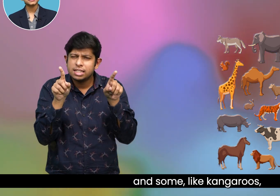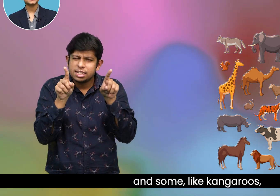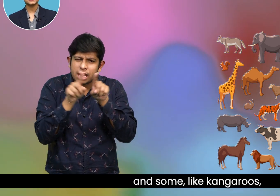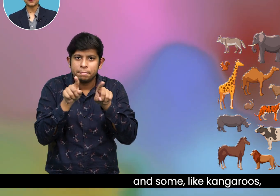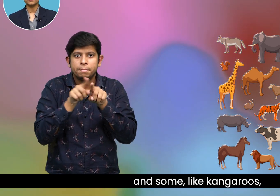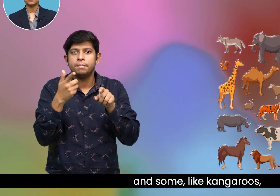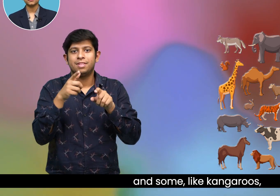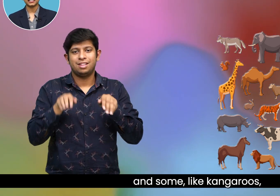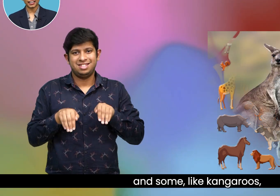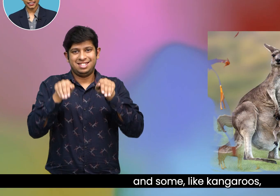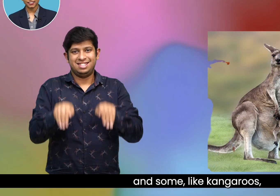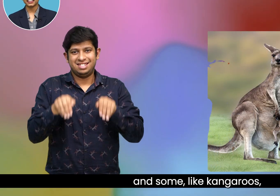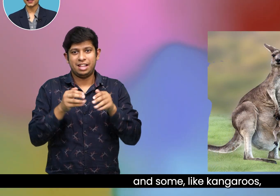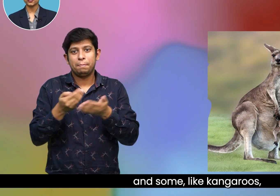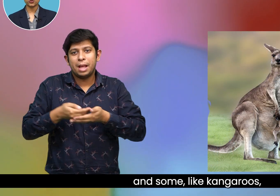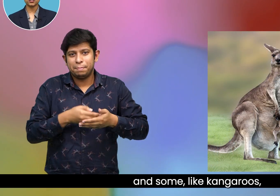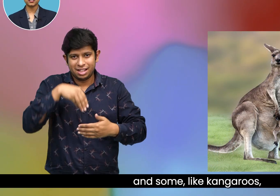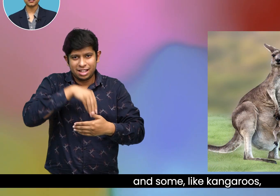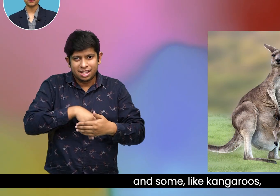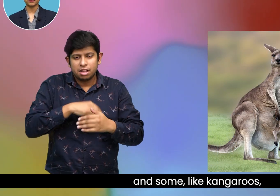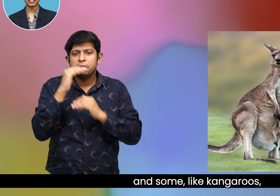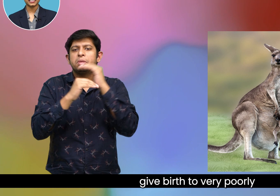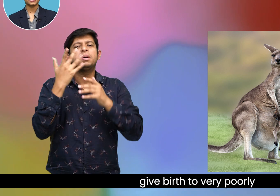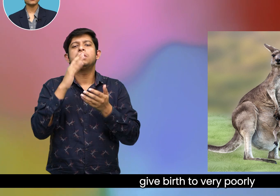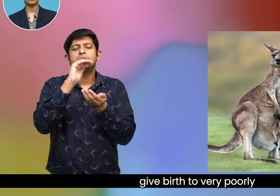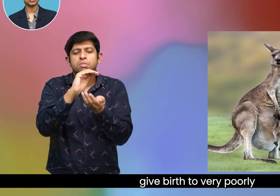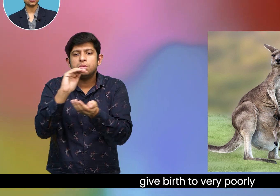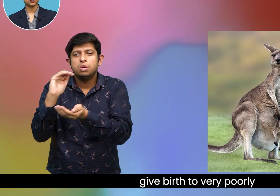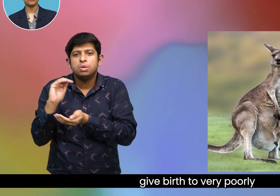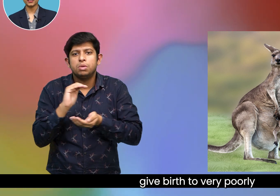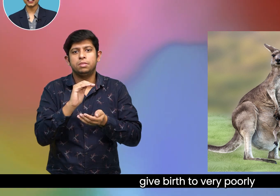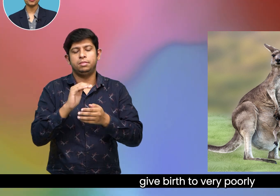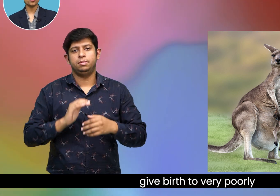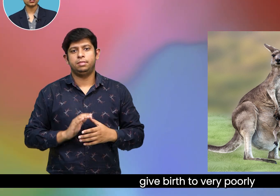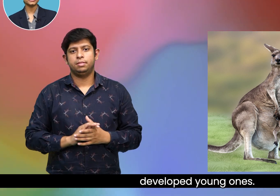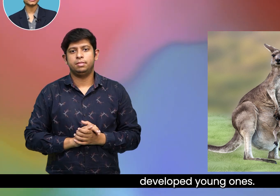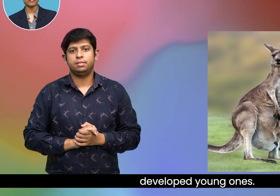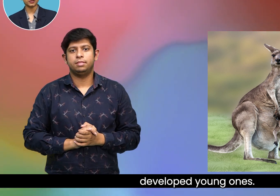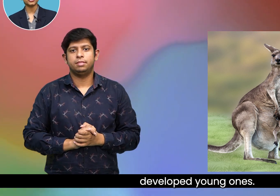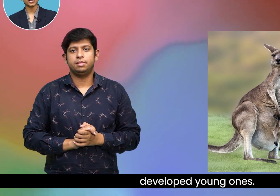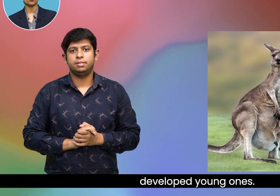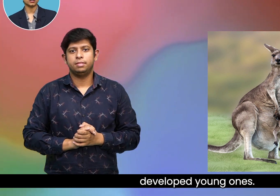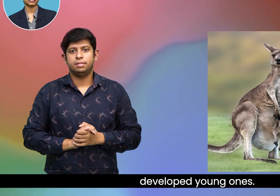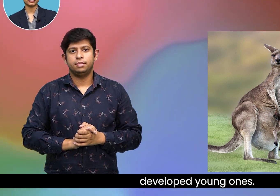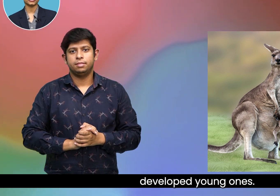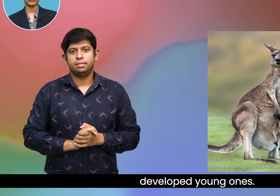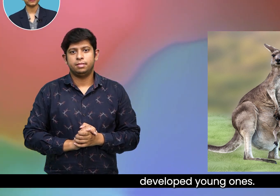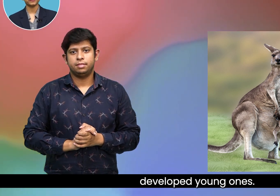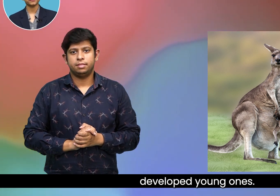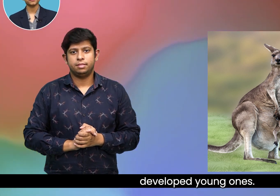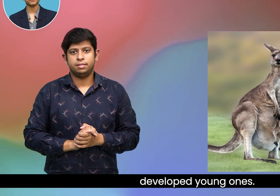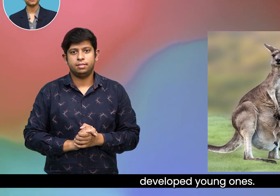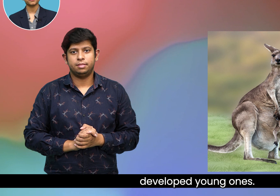And some, like kangaroos, gave birth to very poorly developed young ones.